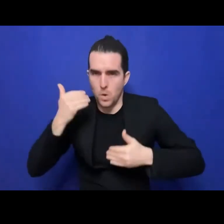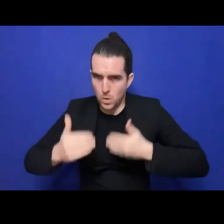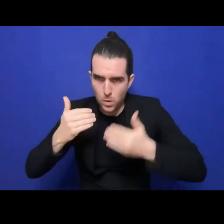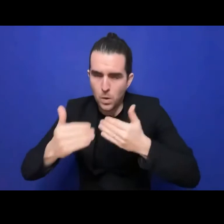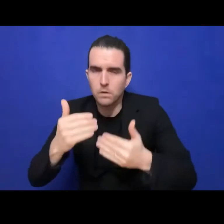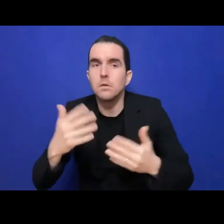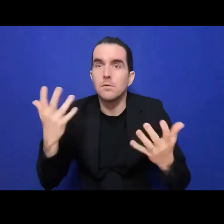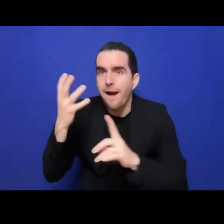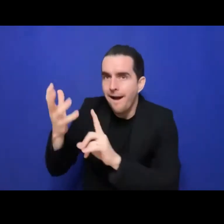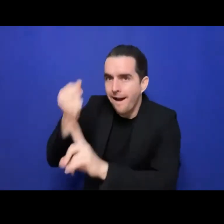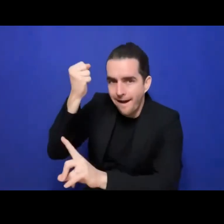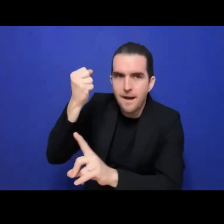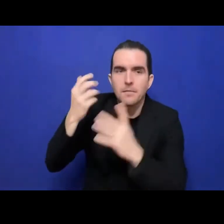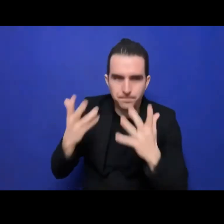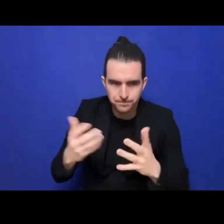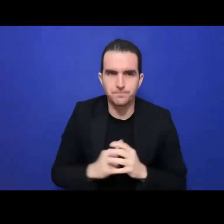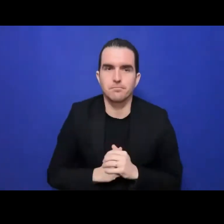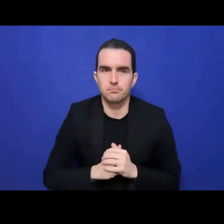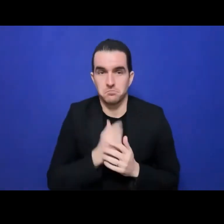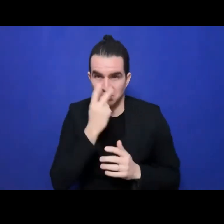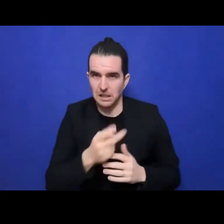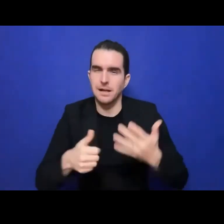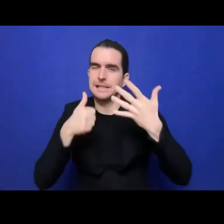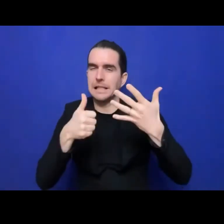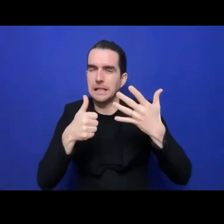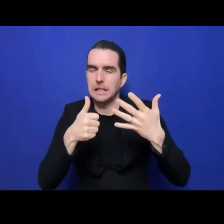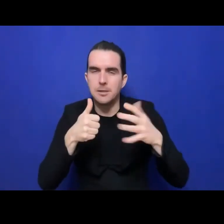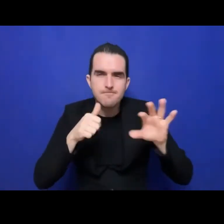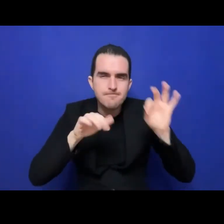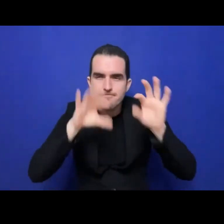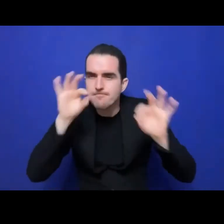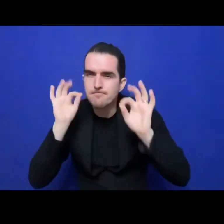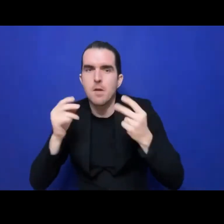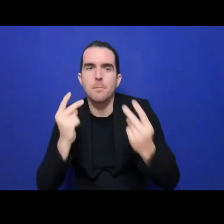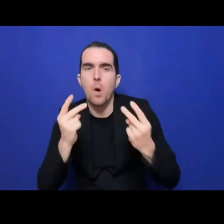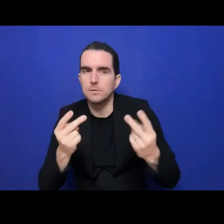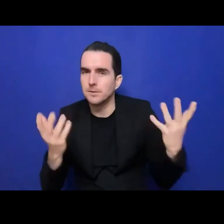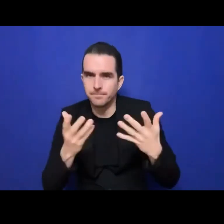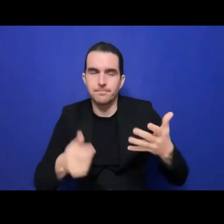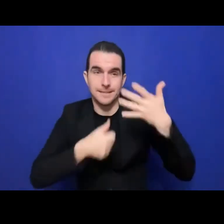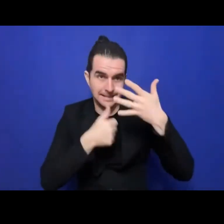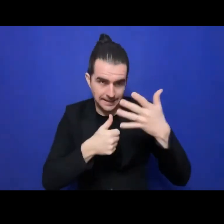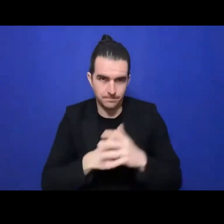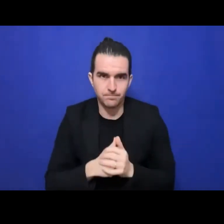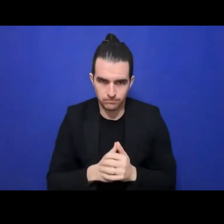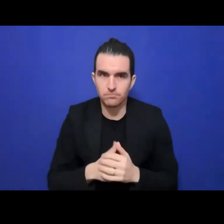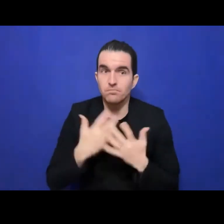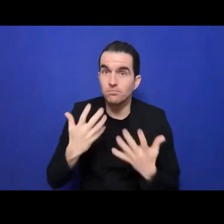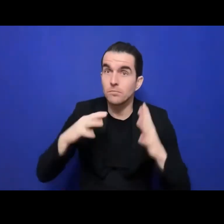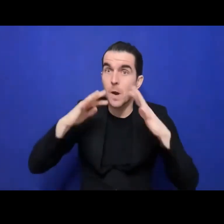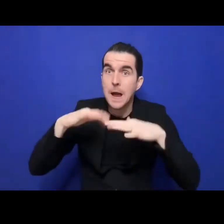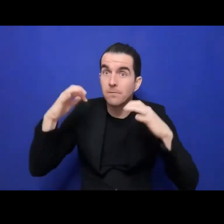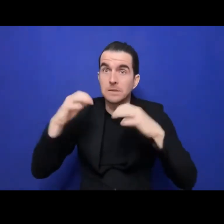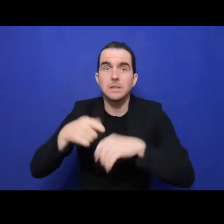health coverage is uneven and insufficient. Number 1, and this is a good thing,